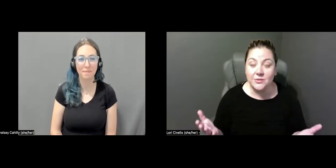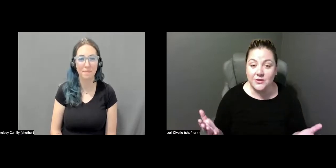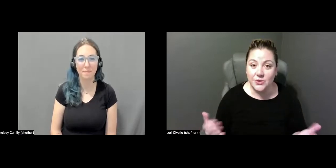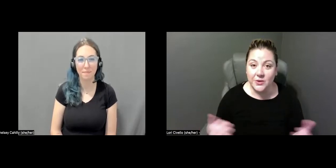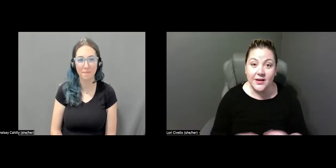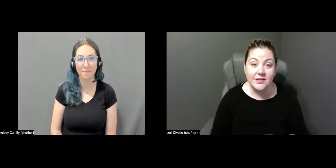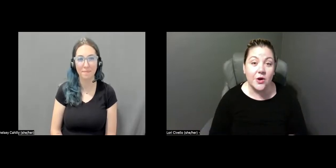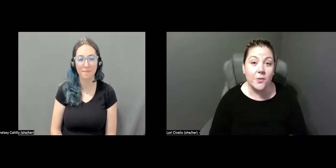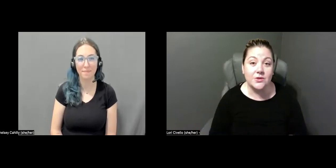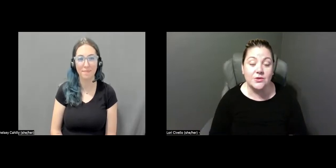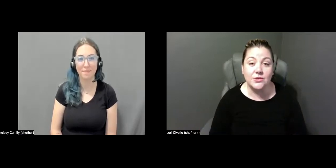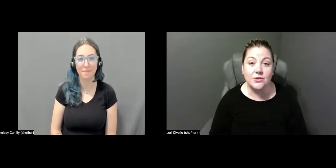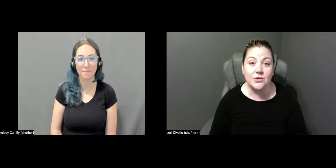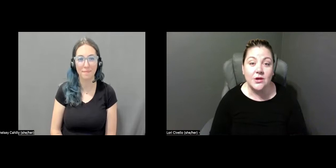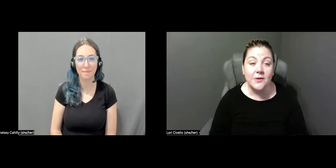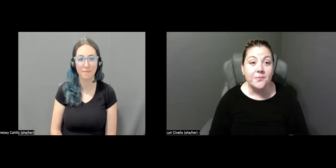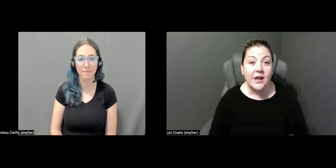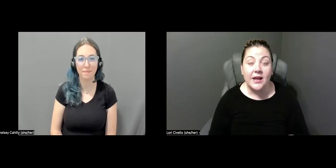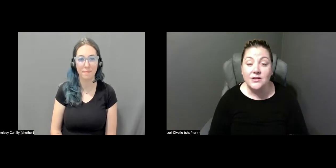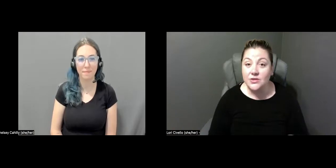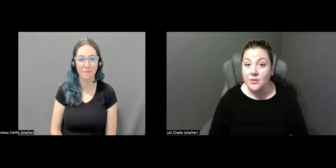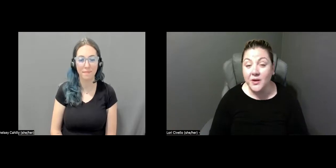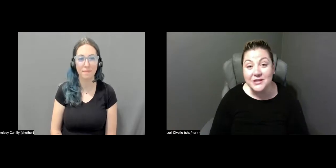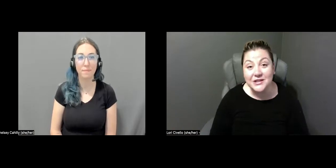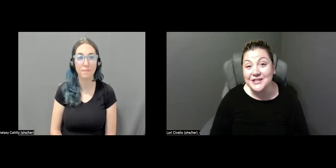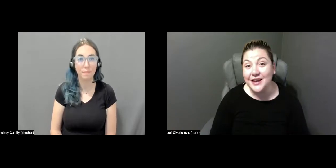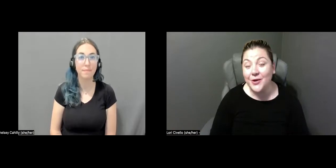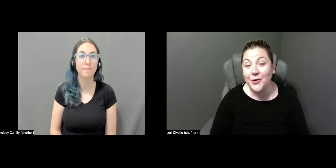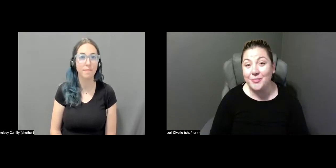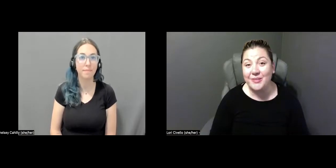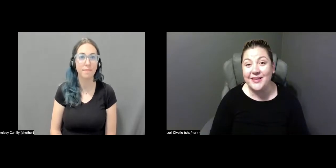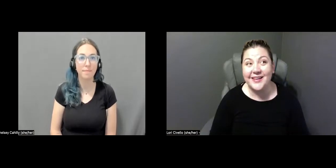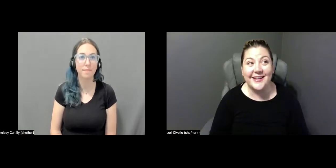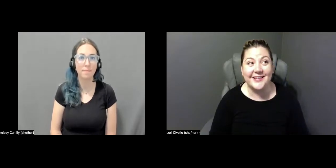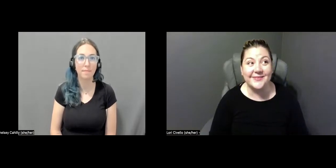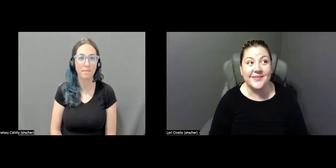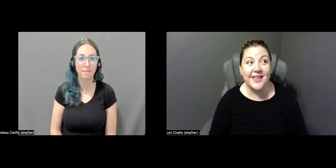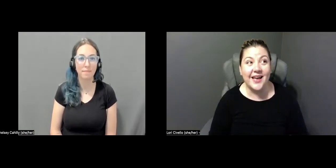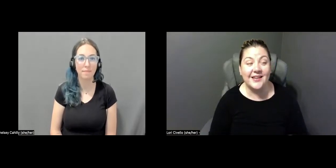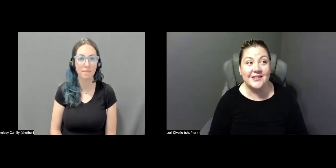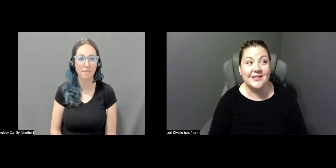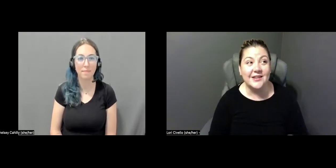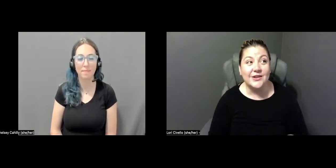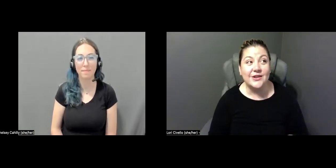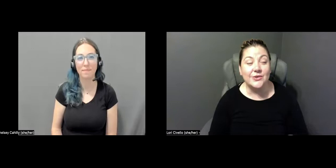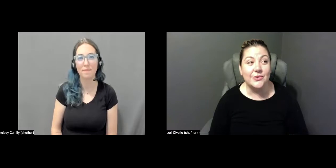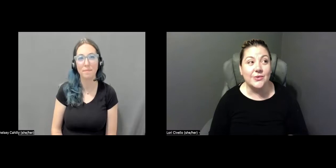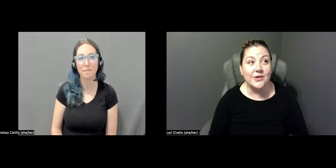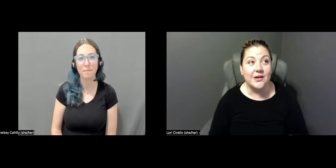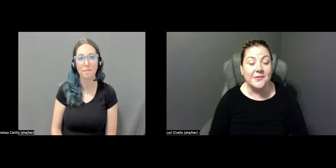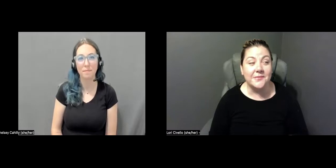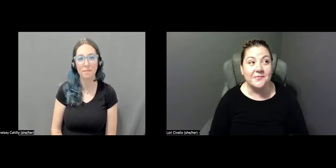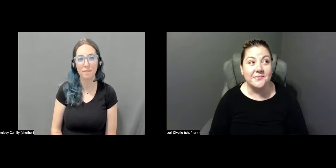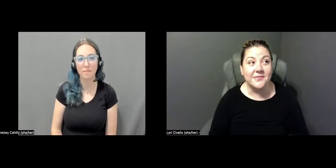thanks so much for joining us. I hope to answer some questions. I hope that